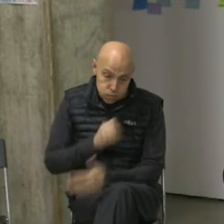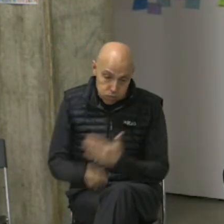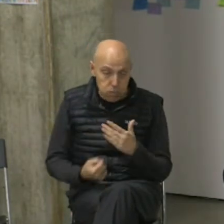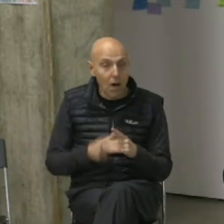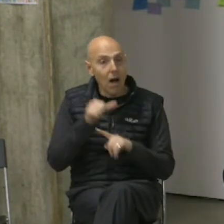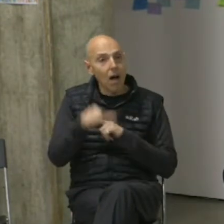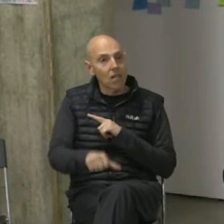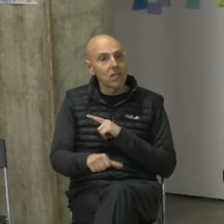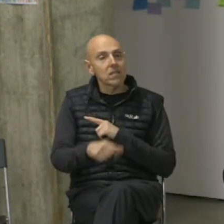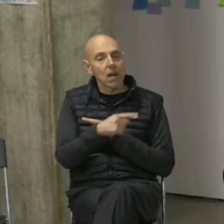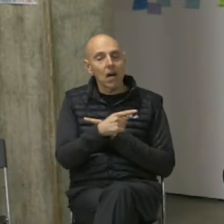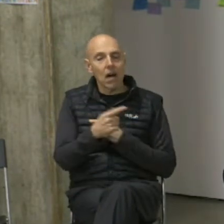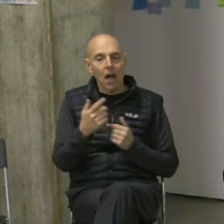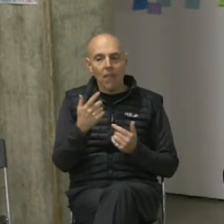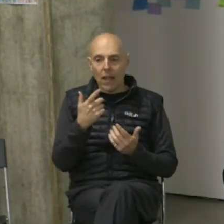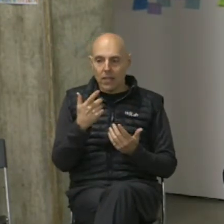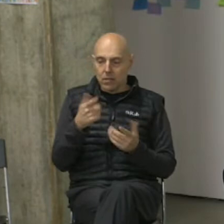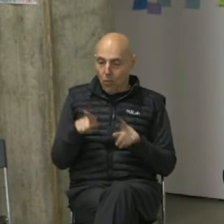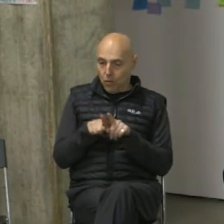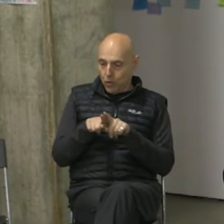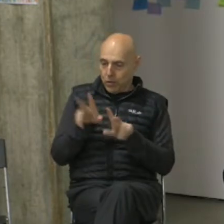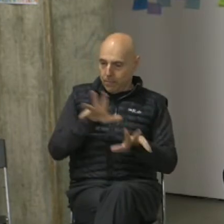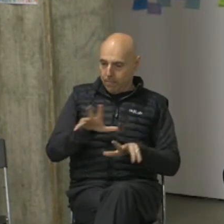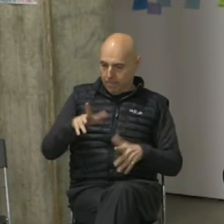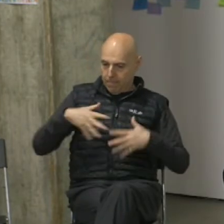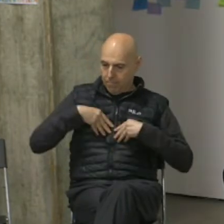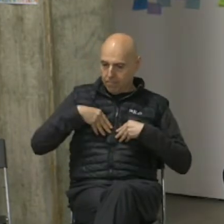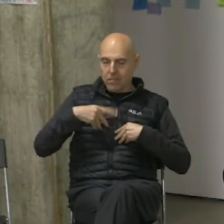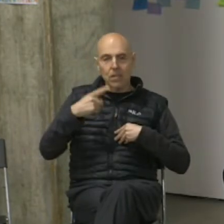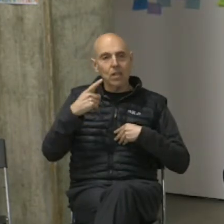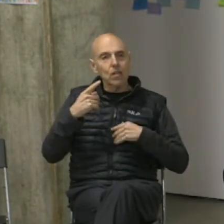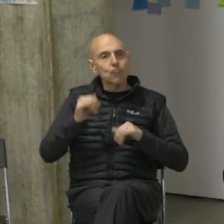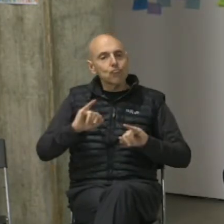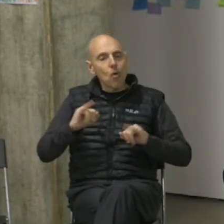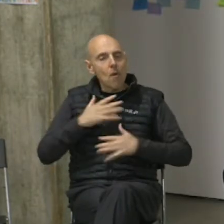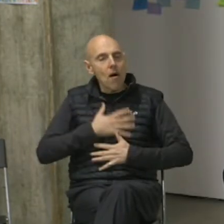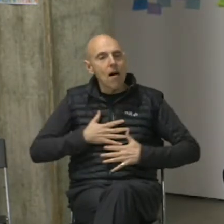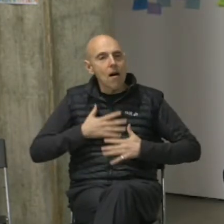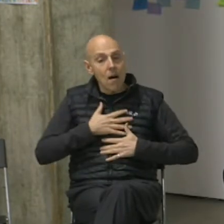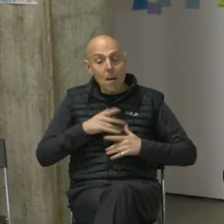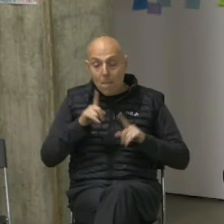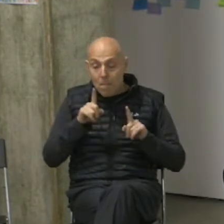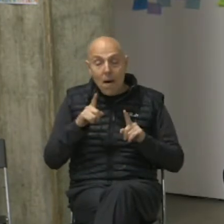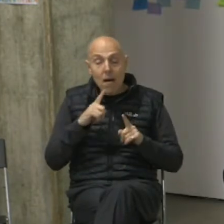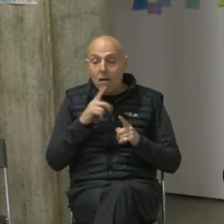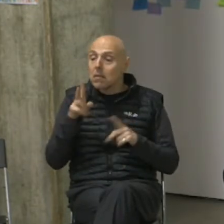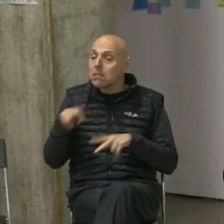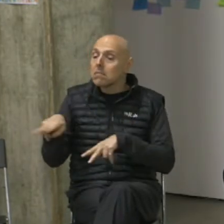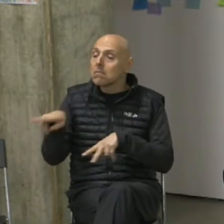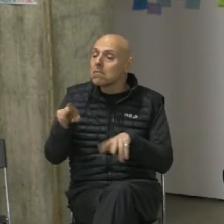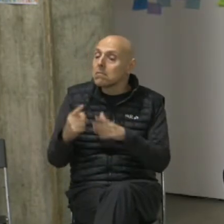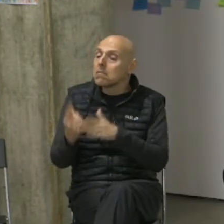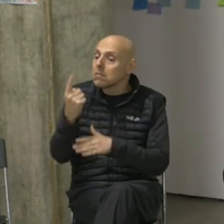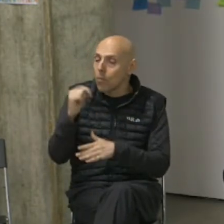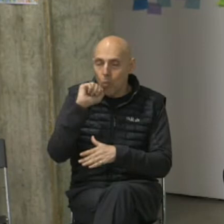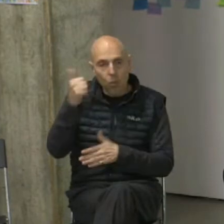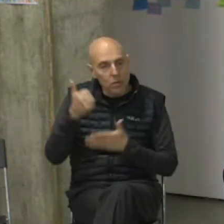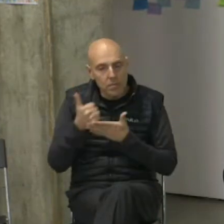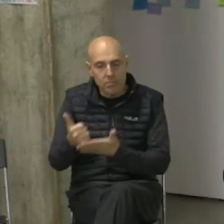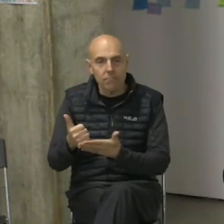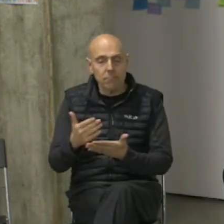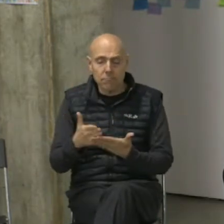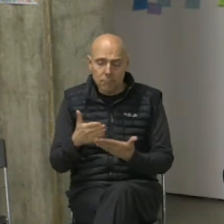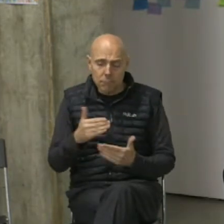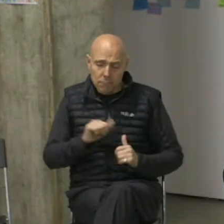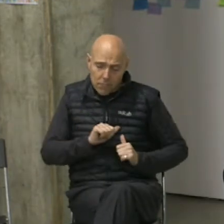she struggled with the trauma of that. But she would have done anything for anyone. She was the kindest